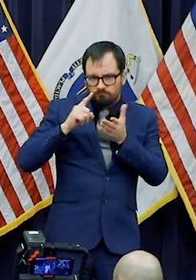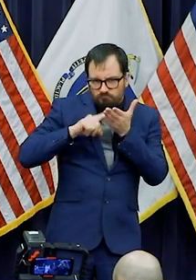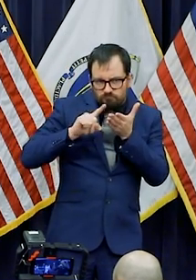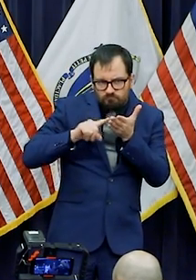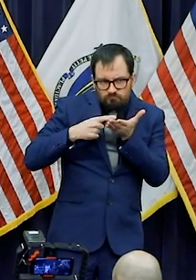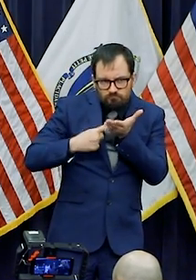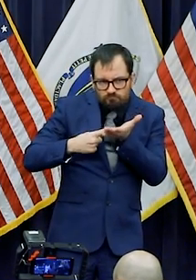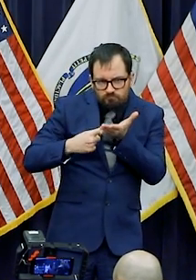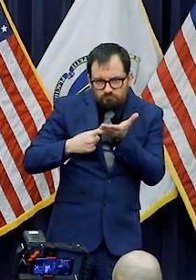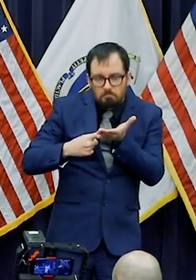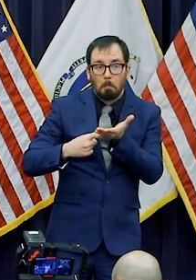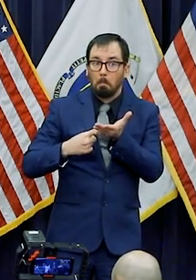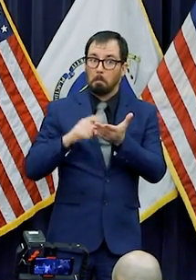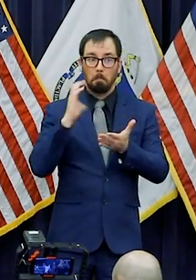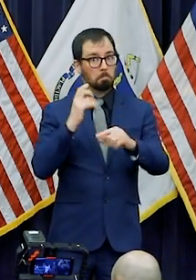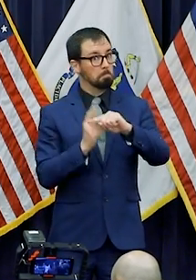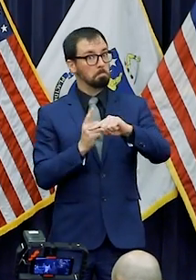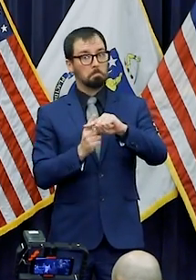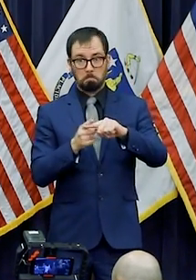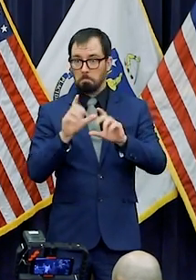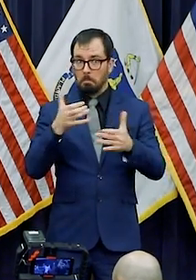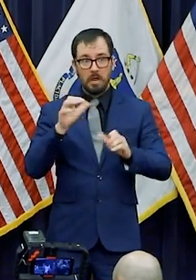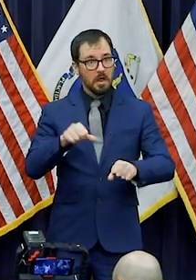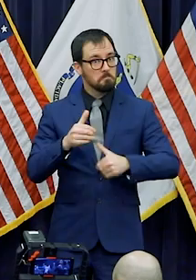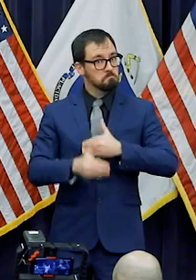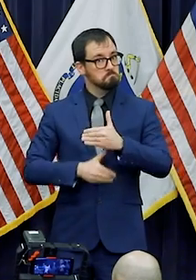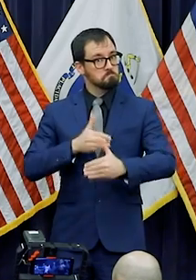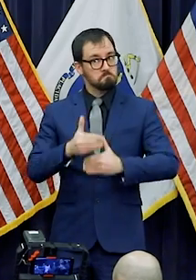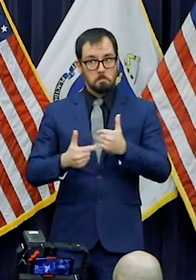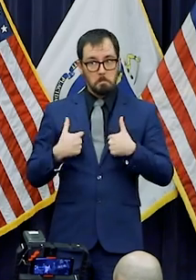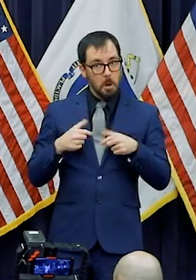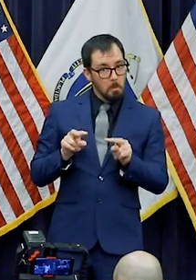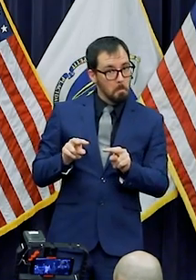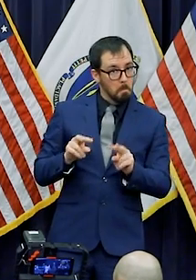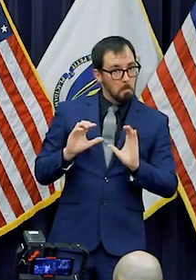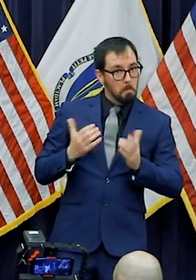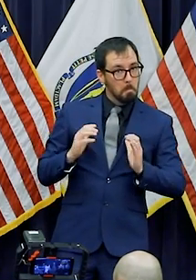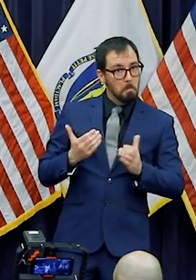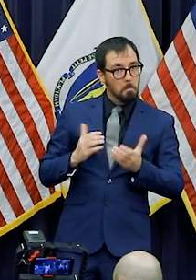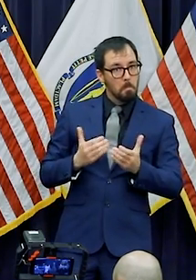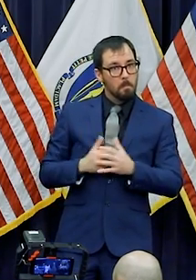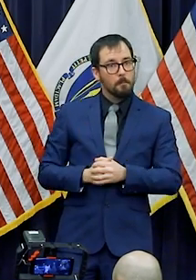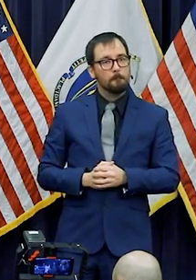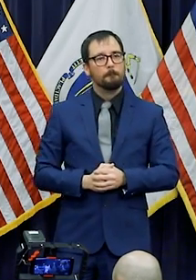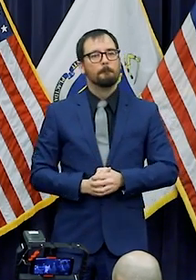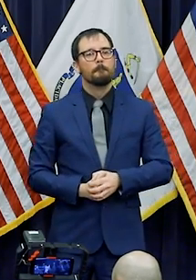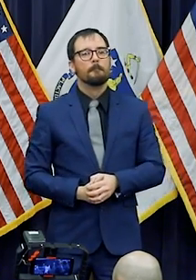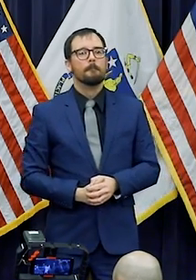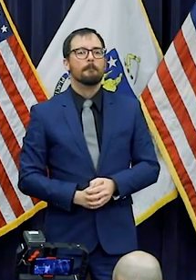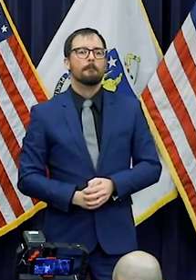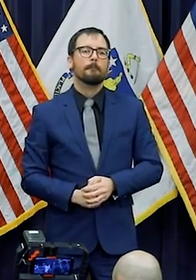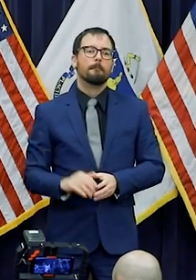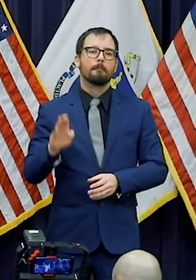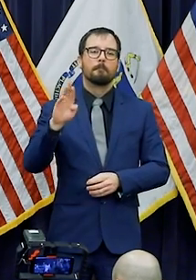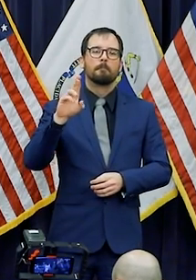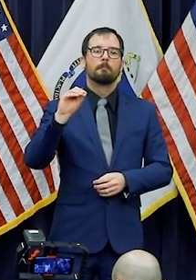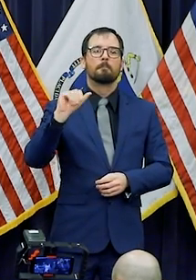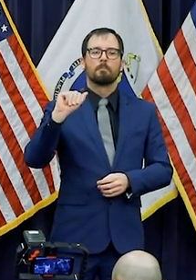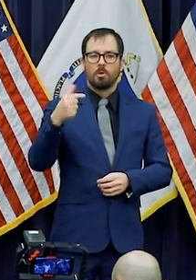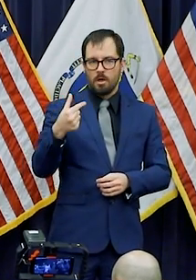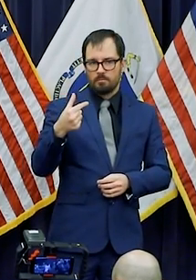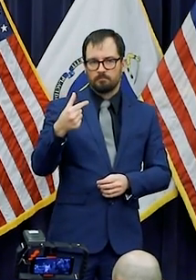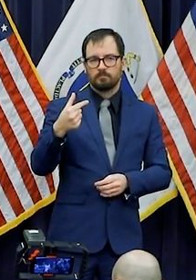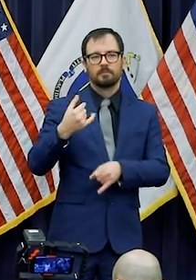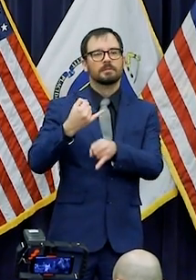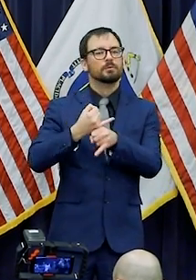promising avenues. There will be more to follow. We believe we can establish the Broad Institute as a state reference lab and are working to supply them